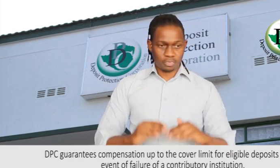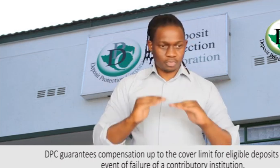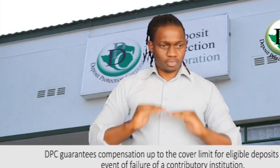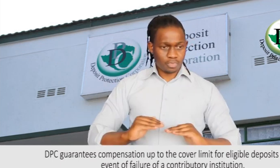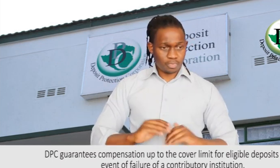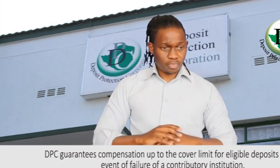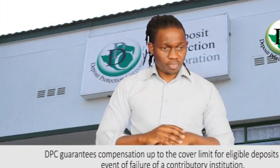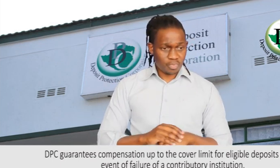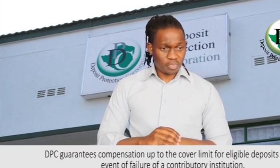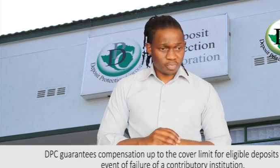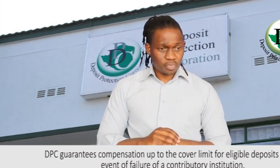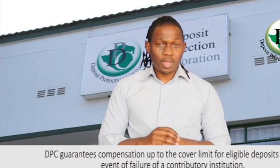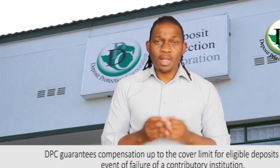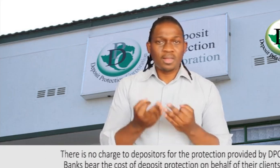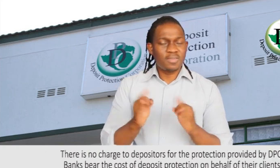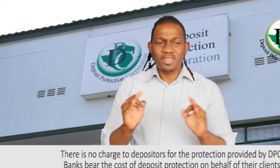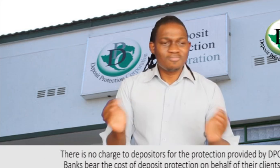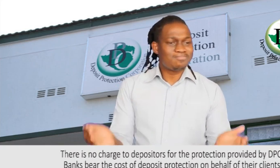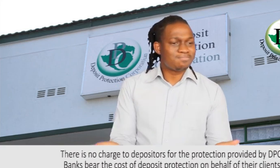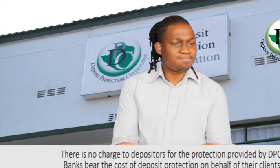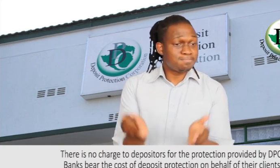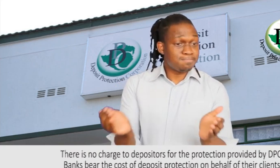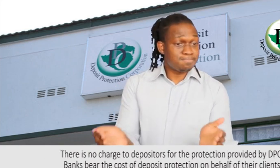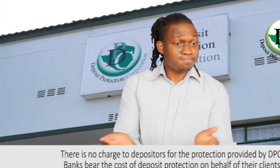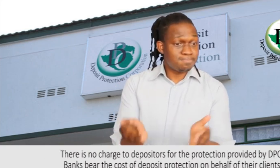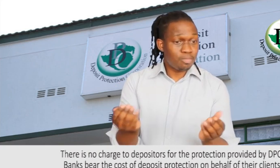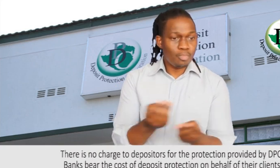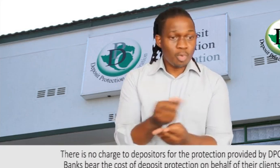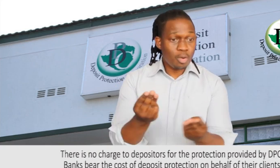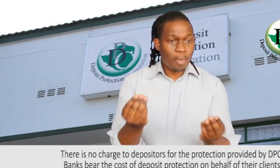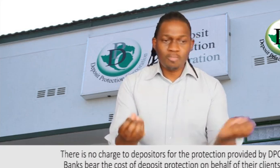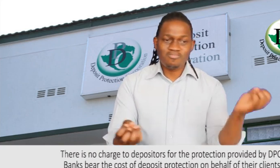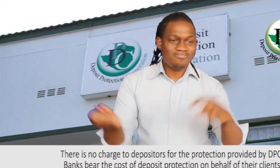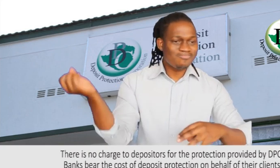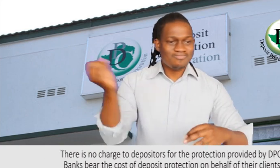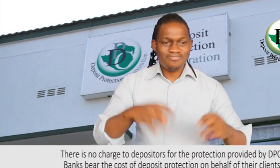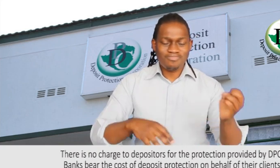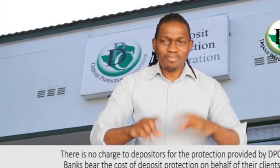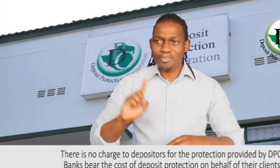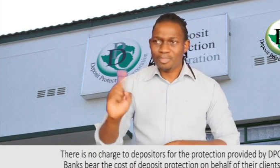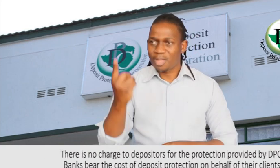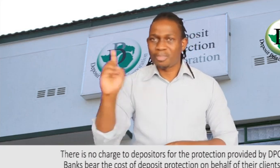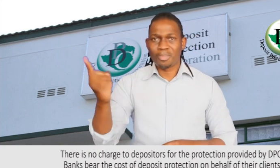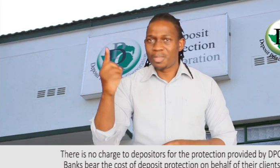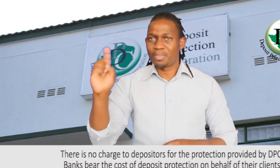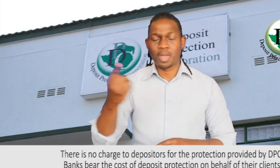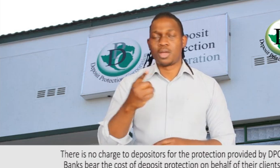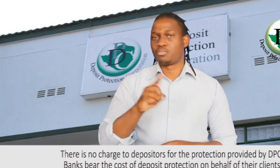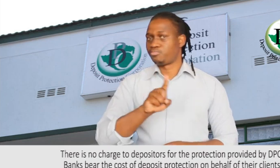institution. There is no charge to depositors for the protection provided by DPC. Banks bear the cost